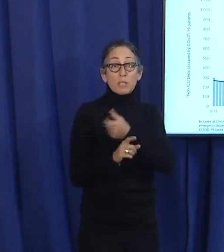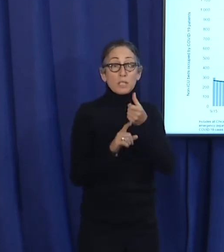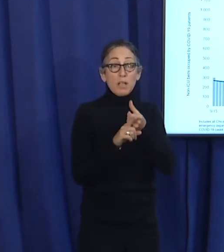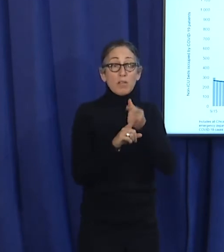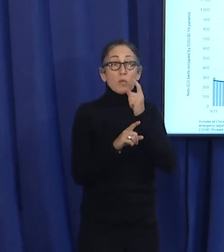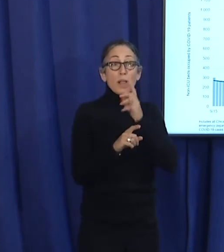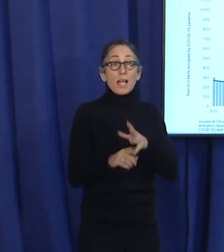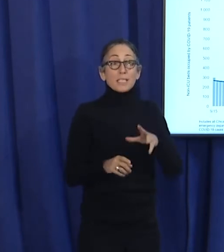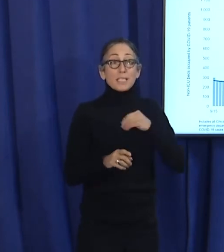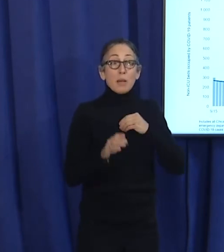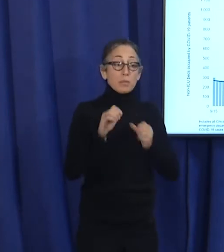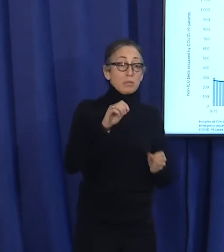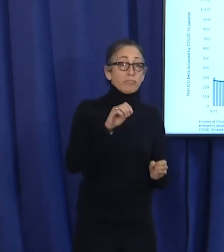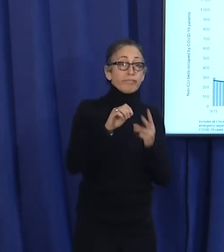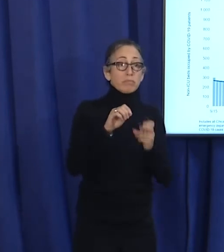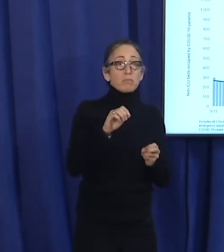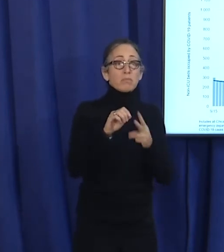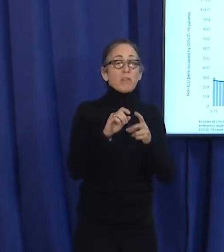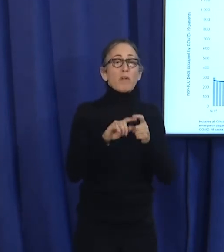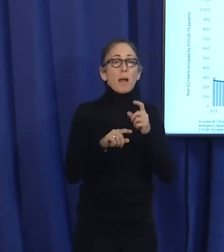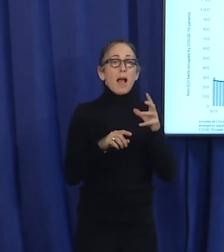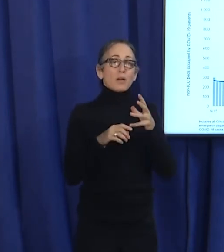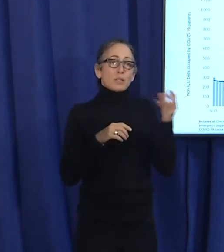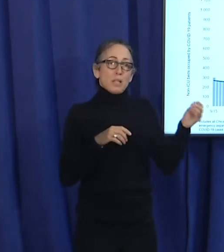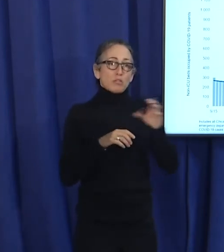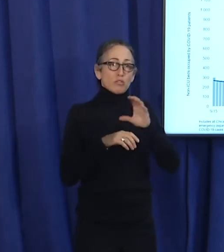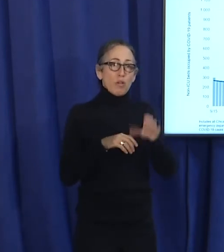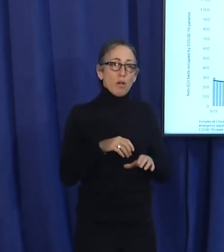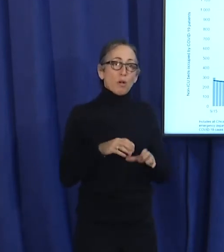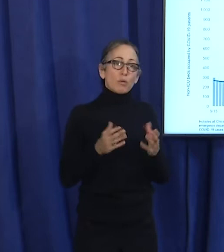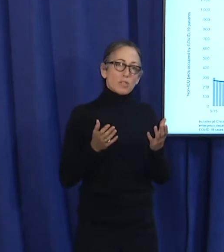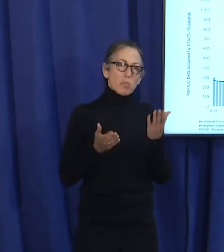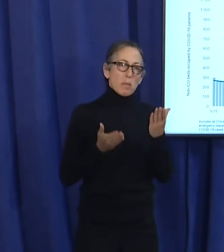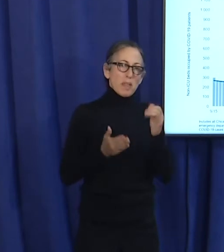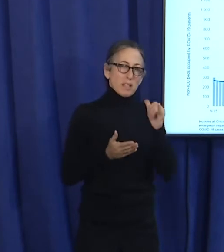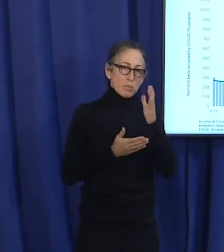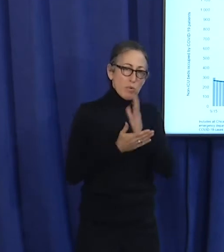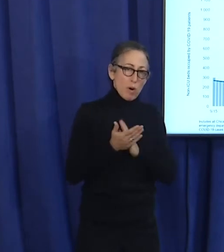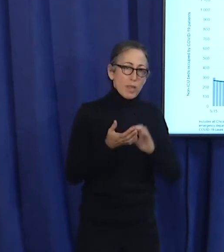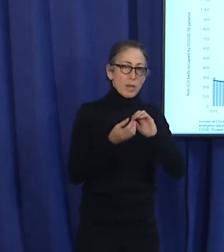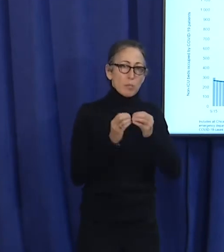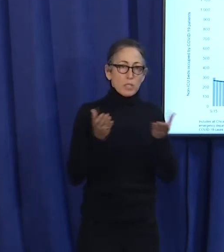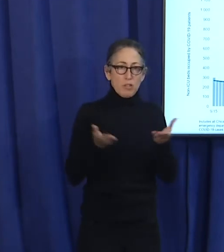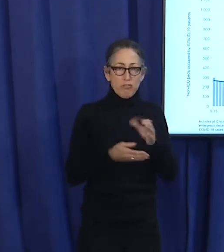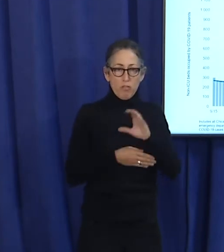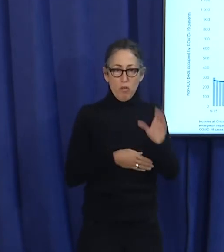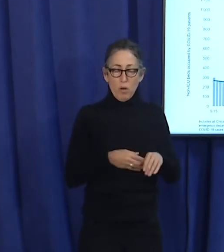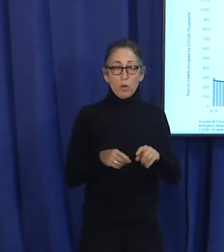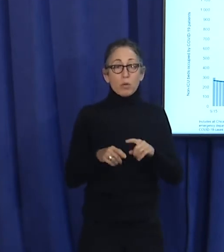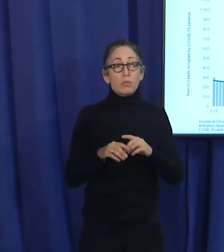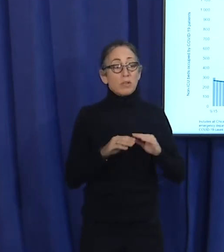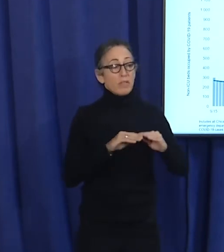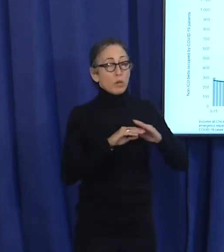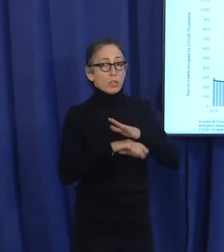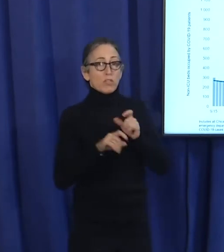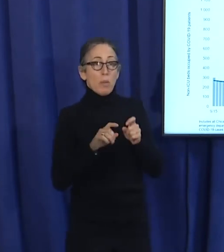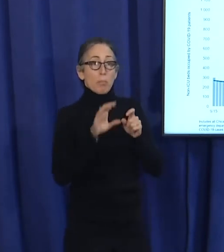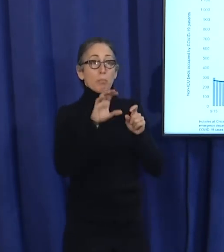sicker patients in from outside Chicago, and that may also play a role. So watching this closely, but certainly